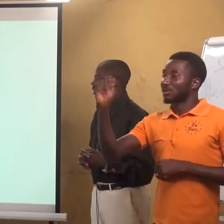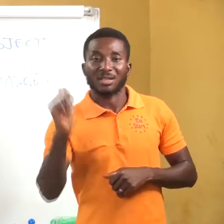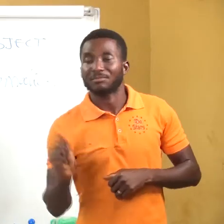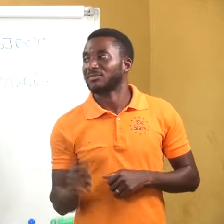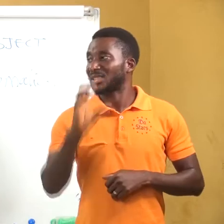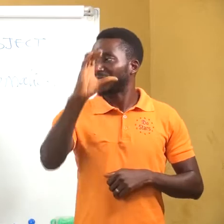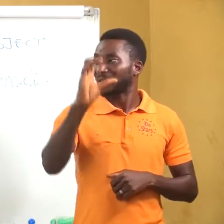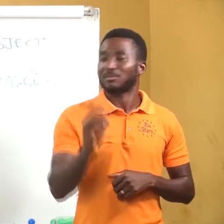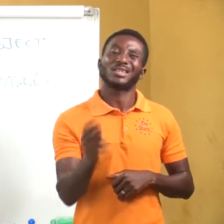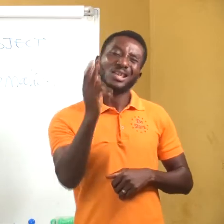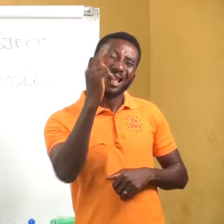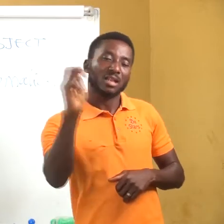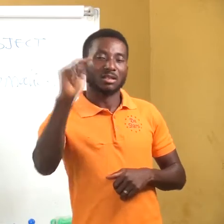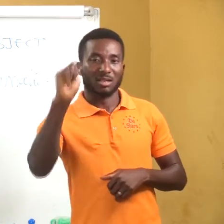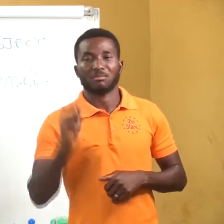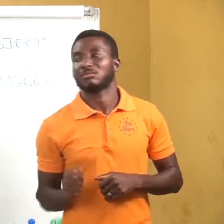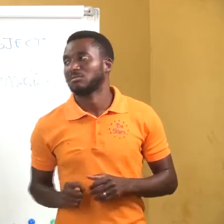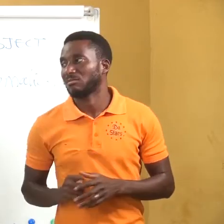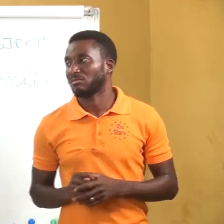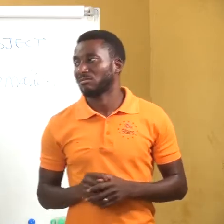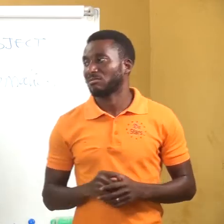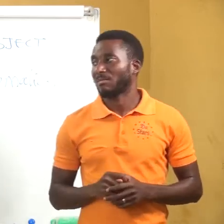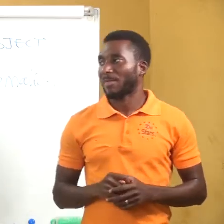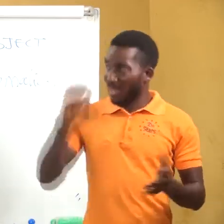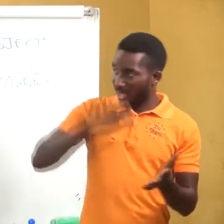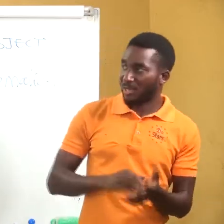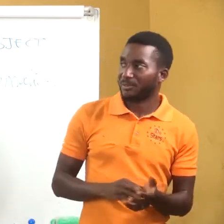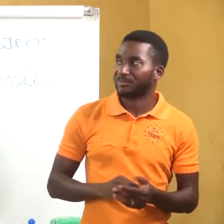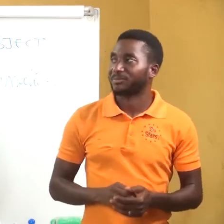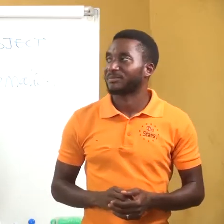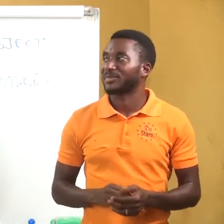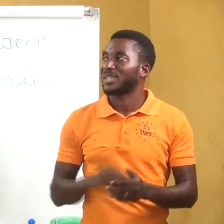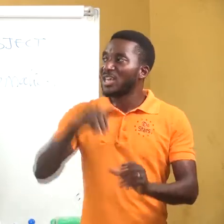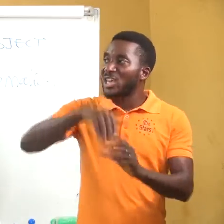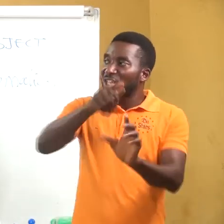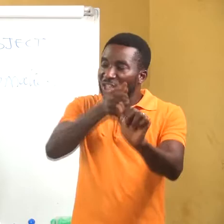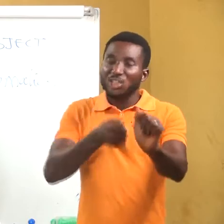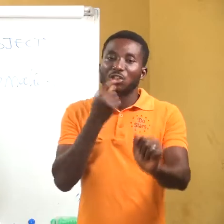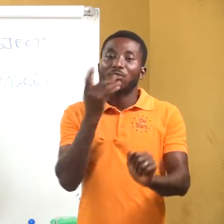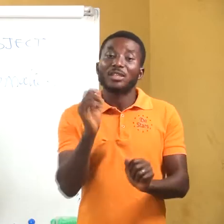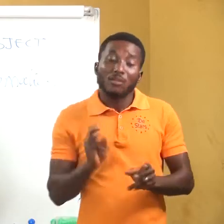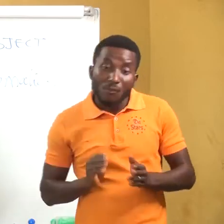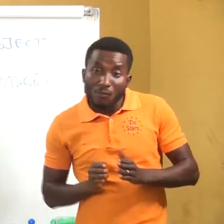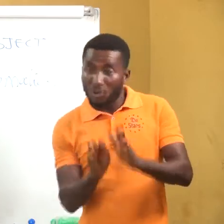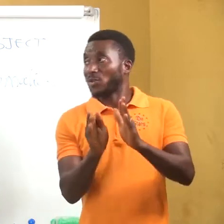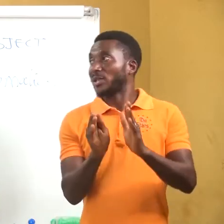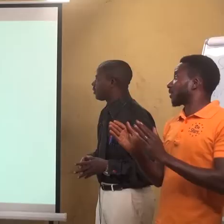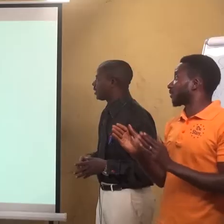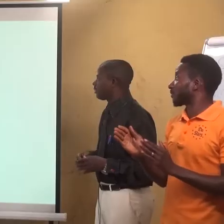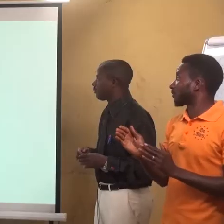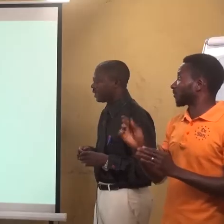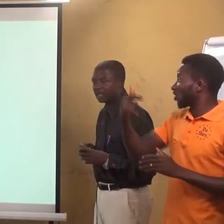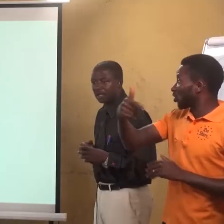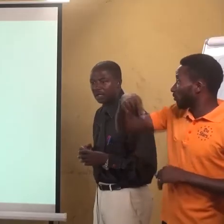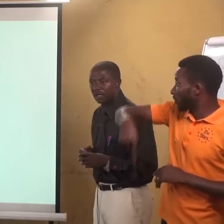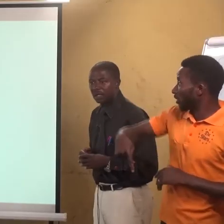C, nth term. Again, in each of the following geometric progression GPs, we are expected